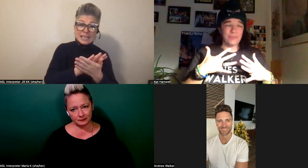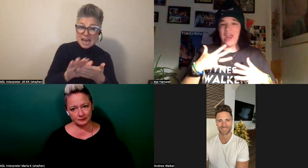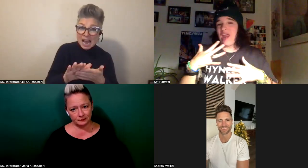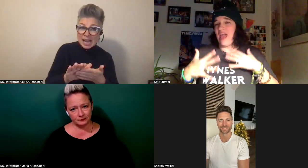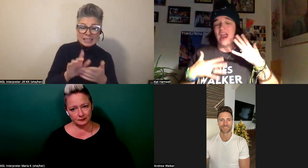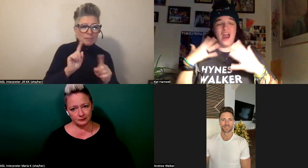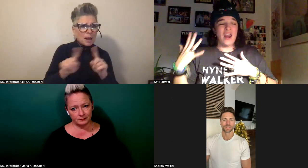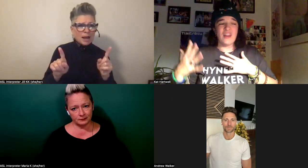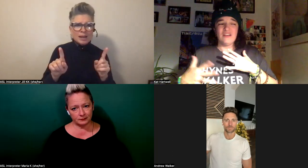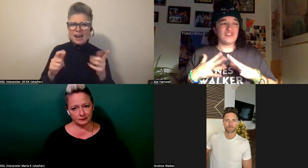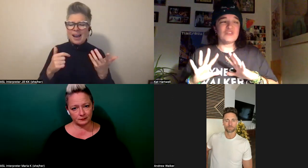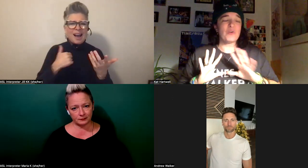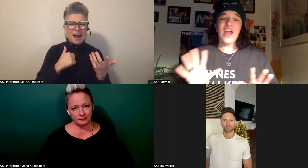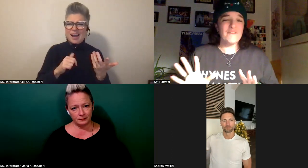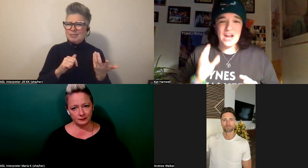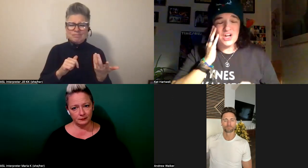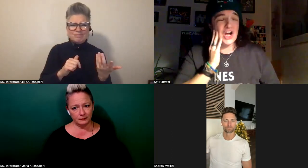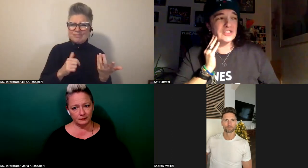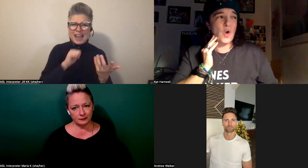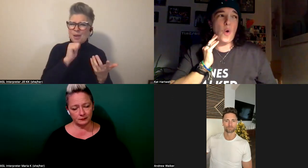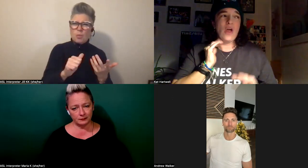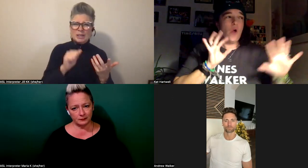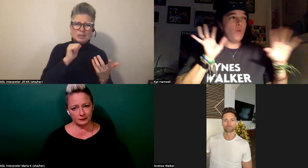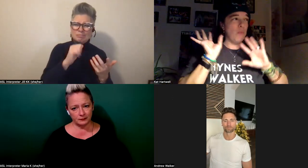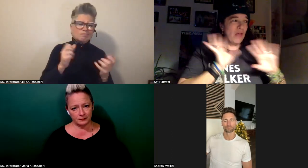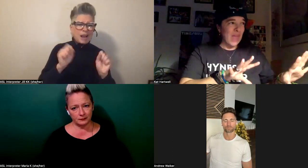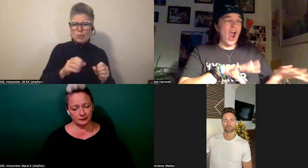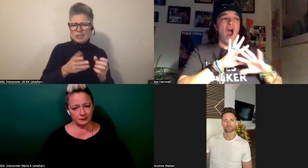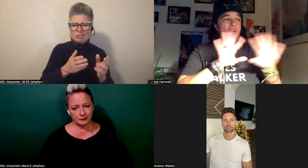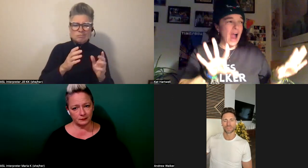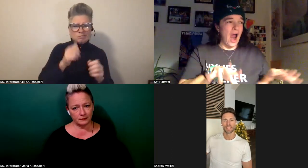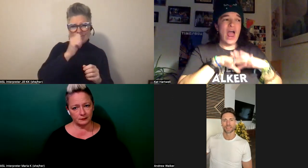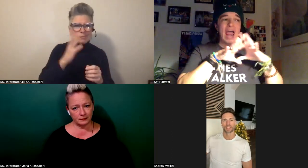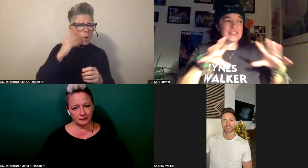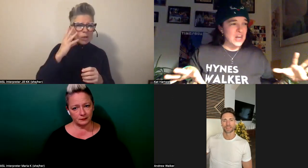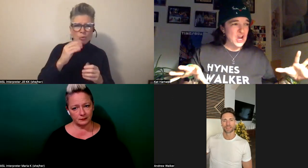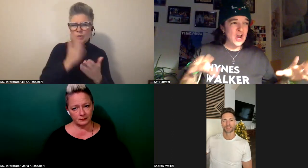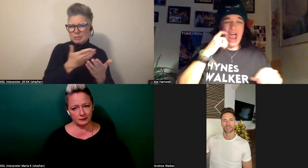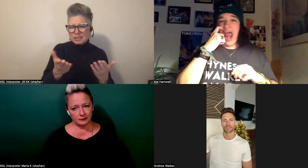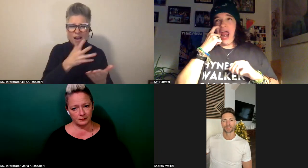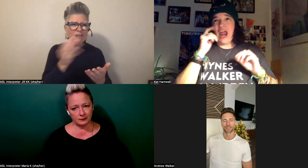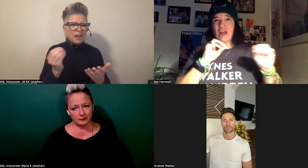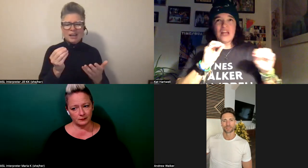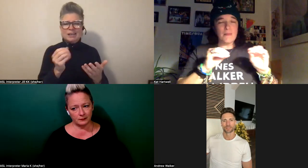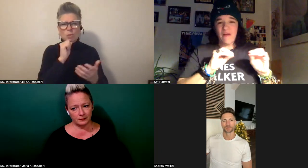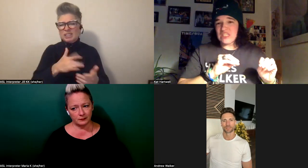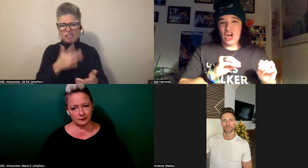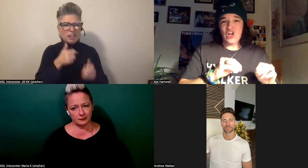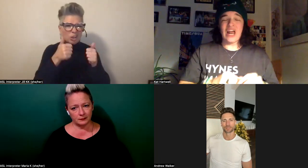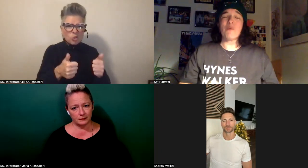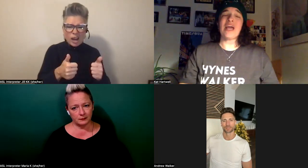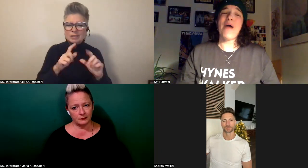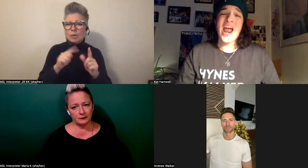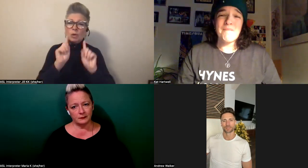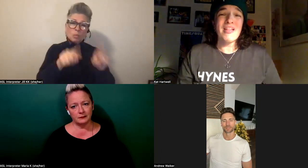through something and just was not feeling good. So we went there, hung out, had dinner, and a little bit of